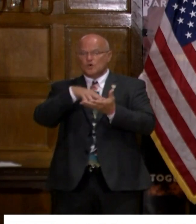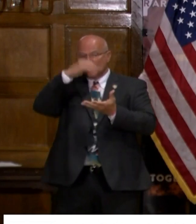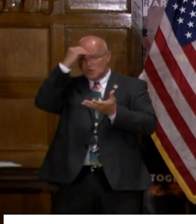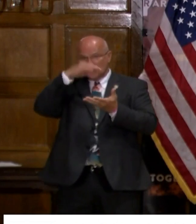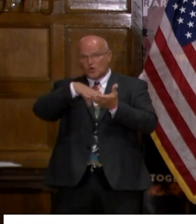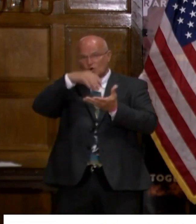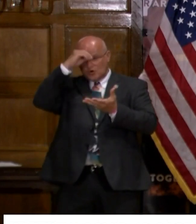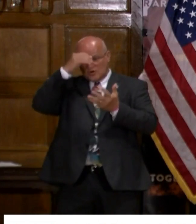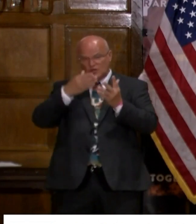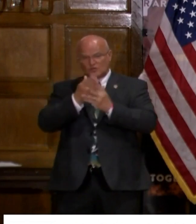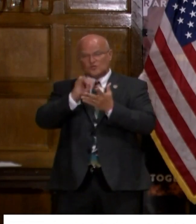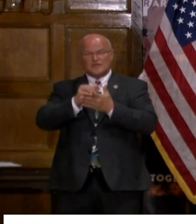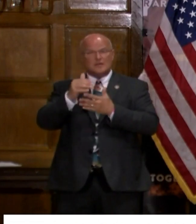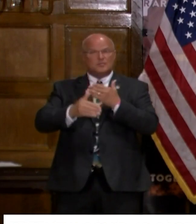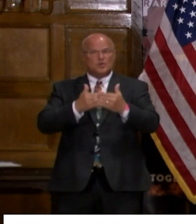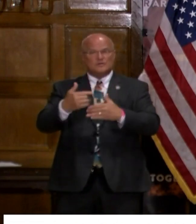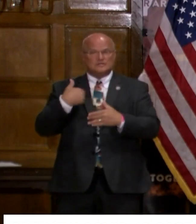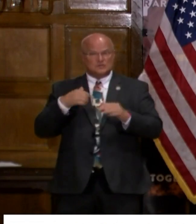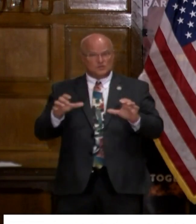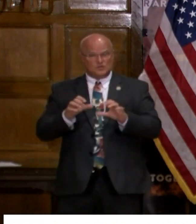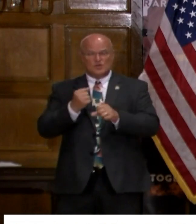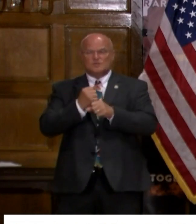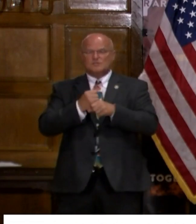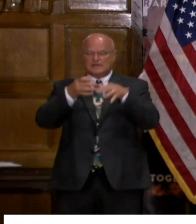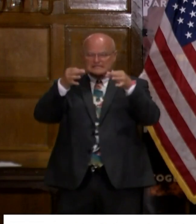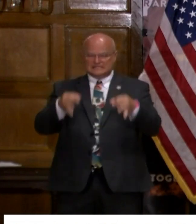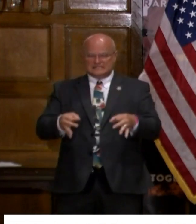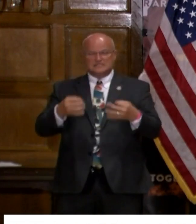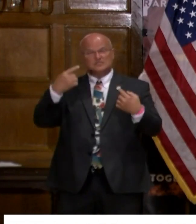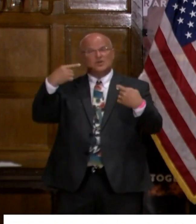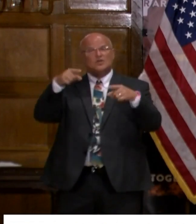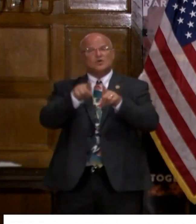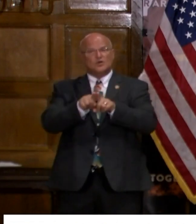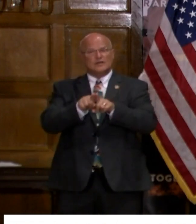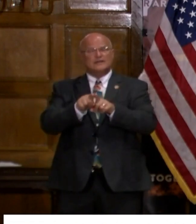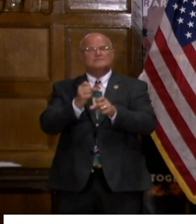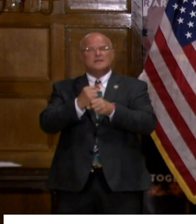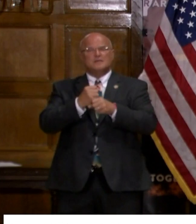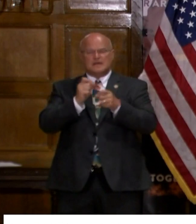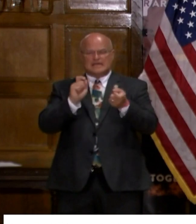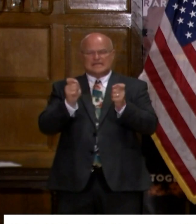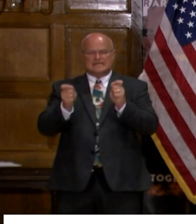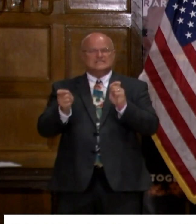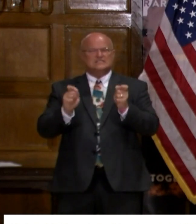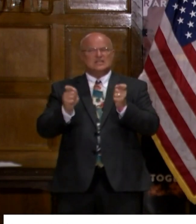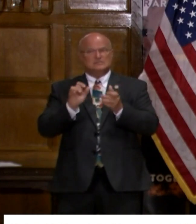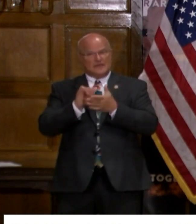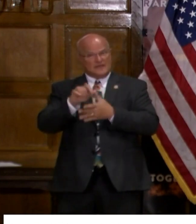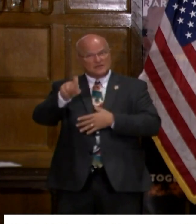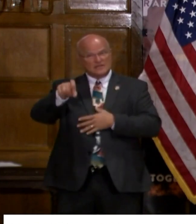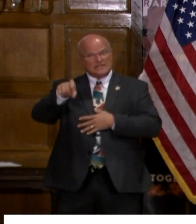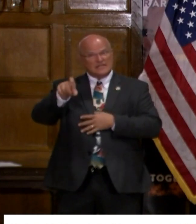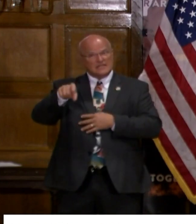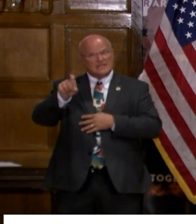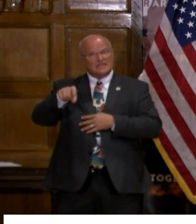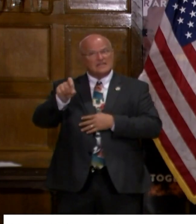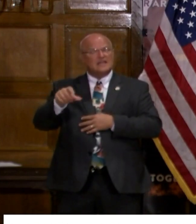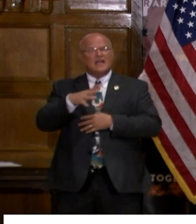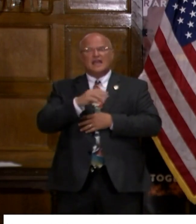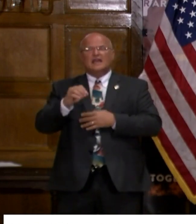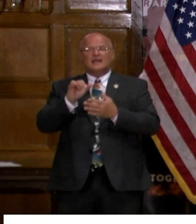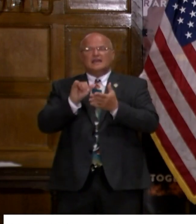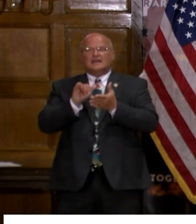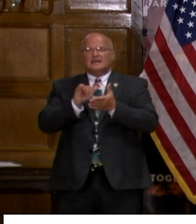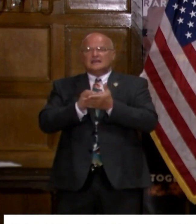that process, and as we do, we'll make judgments accordingly. We'll make adjustments that are needed.